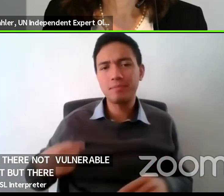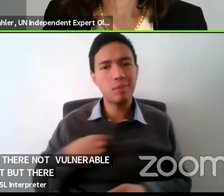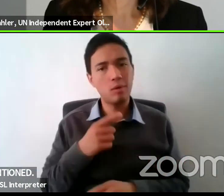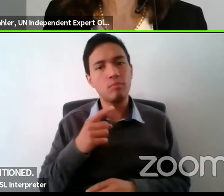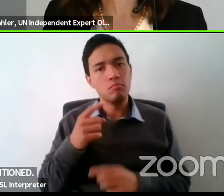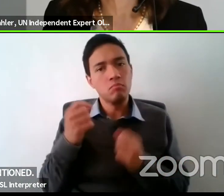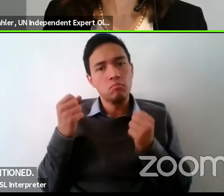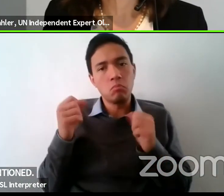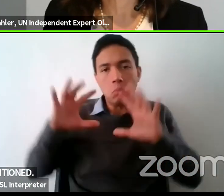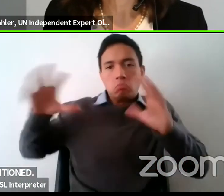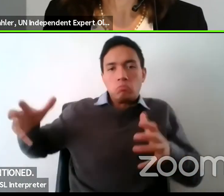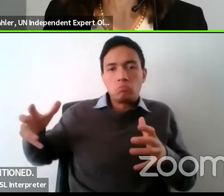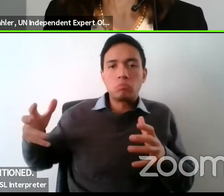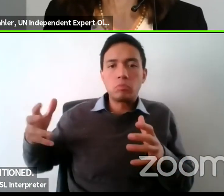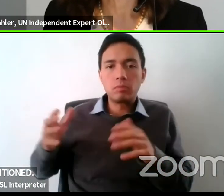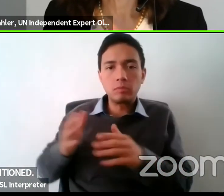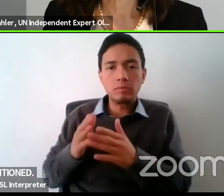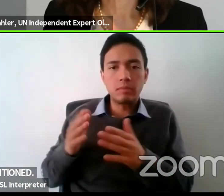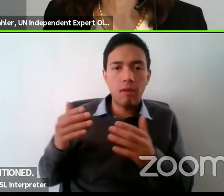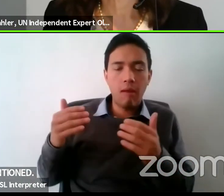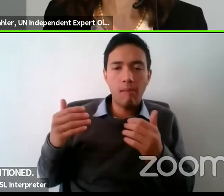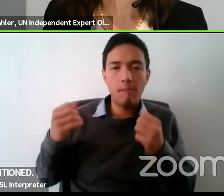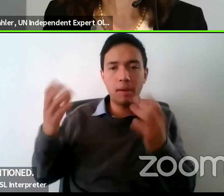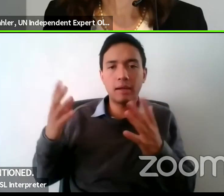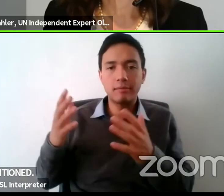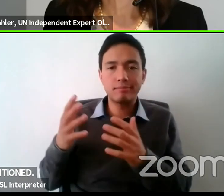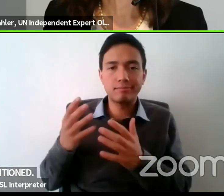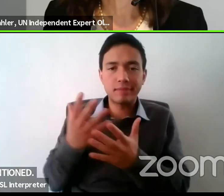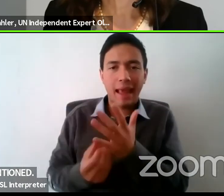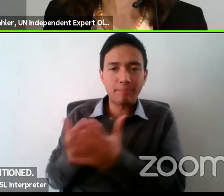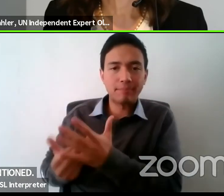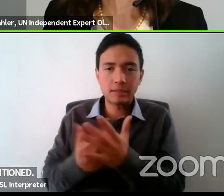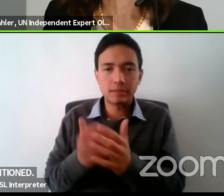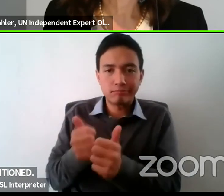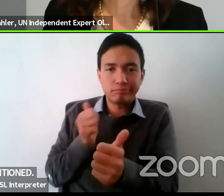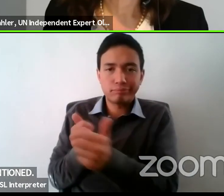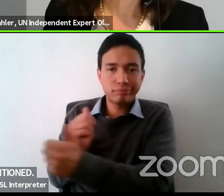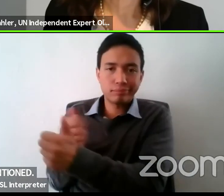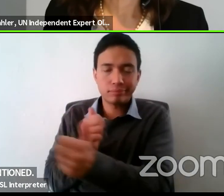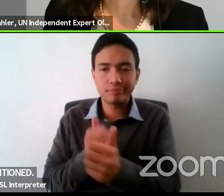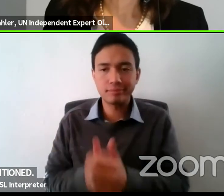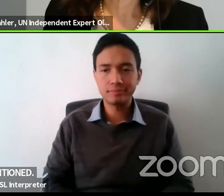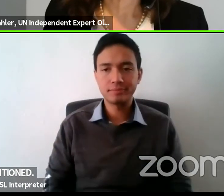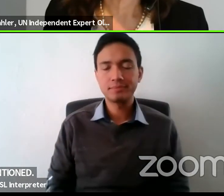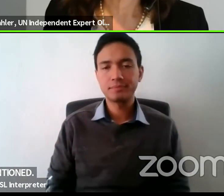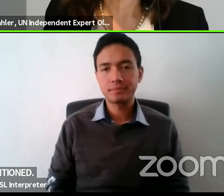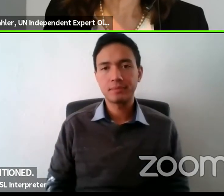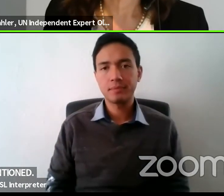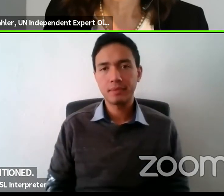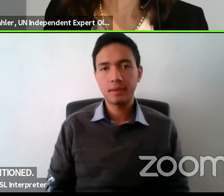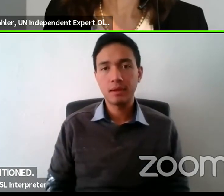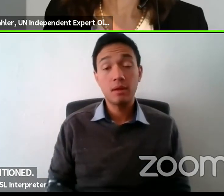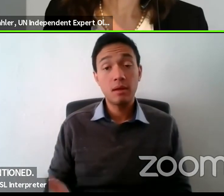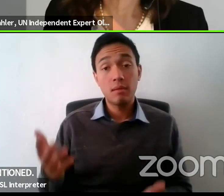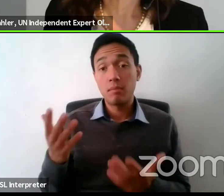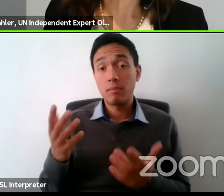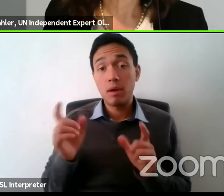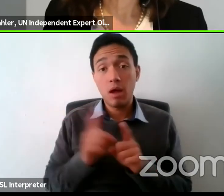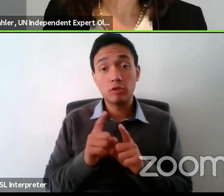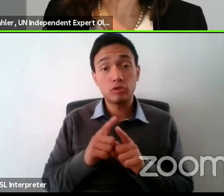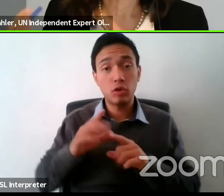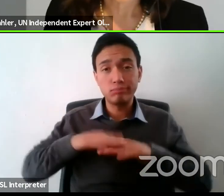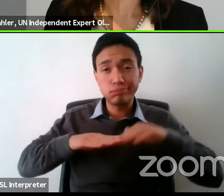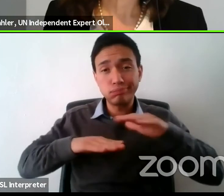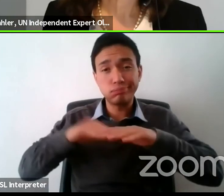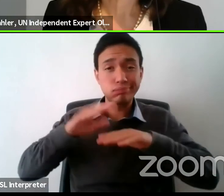are specificities, especially what we also heard from Rajendra. Older women might have a